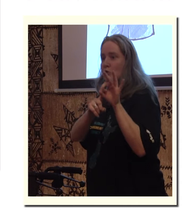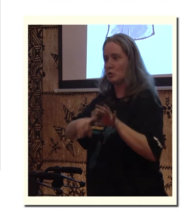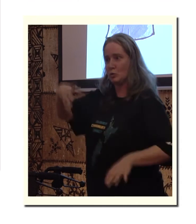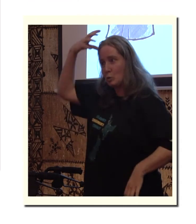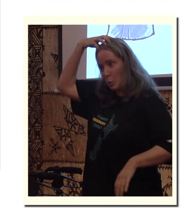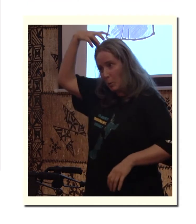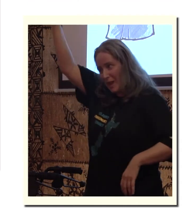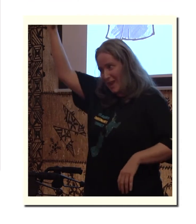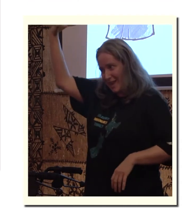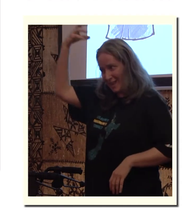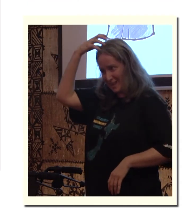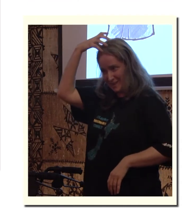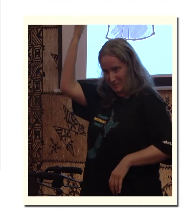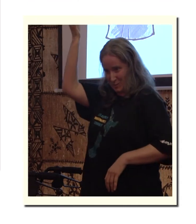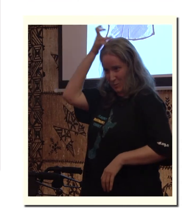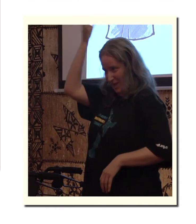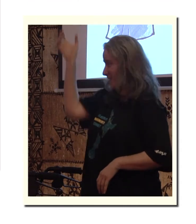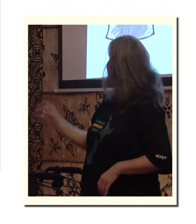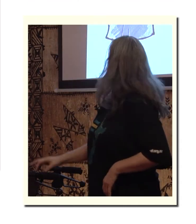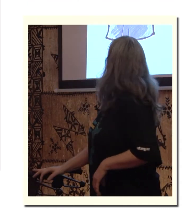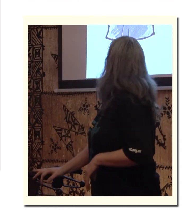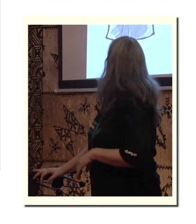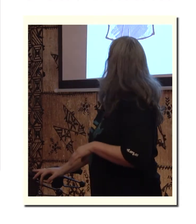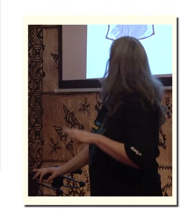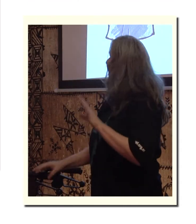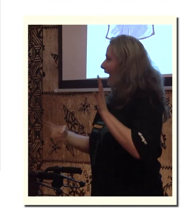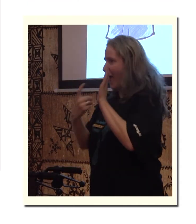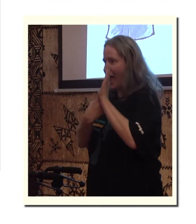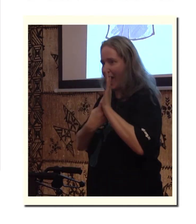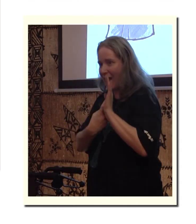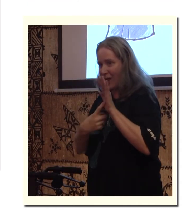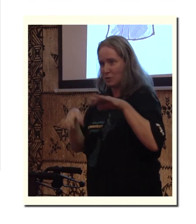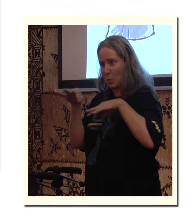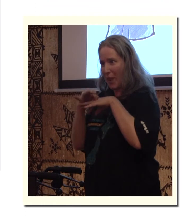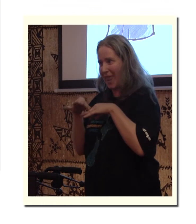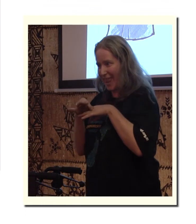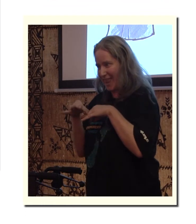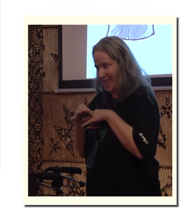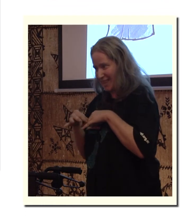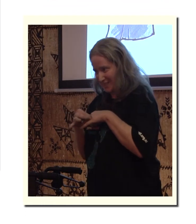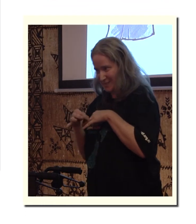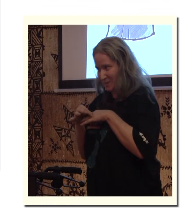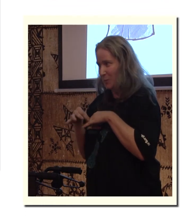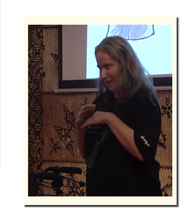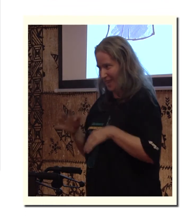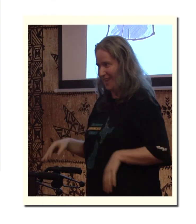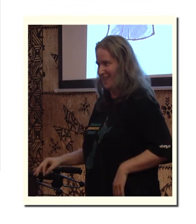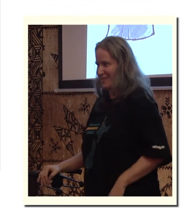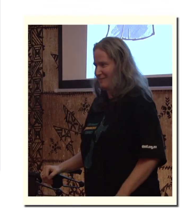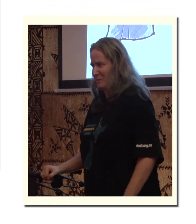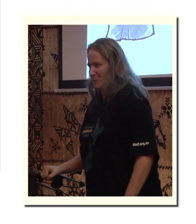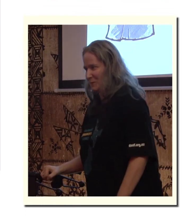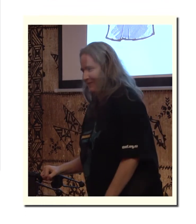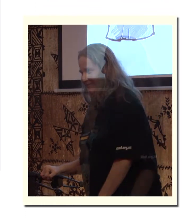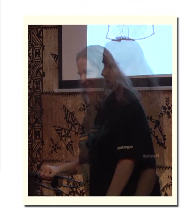Q, queen. This is the sign for queen. R, ring.